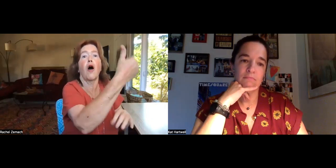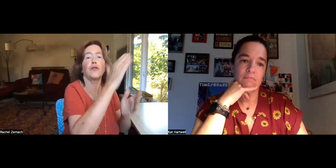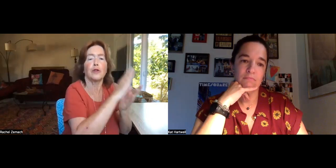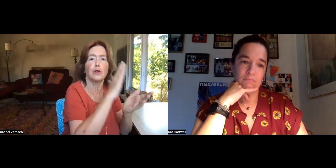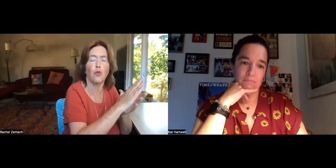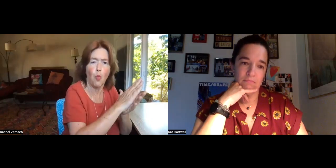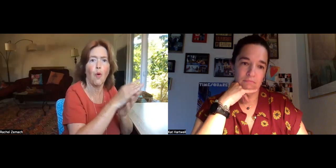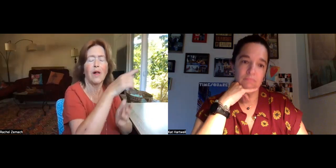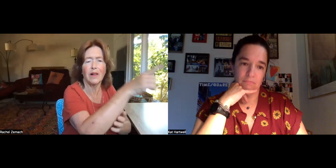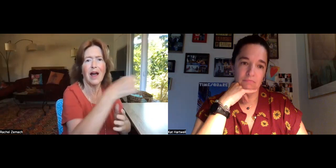school,